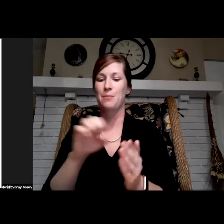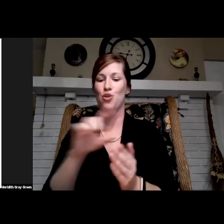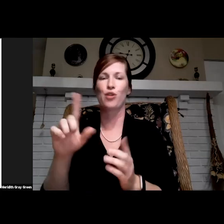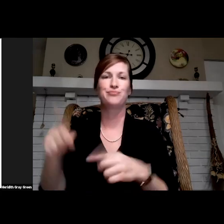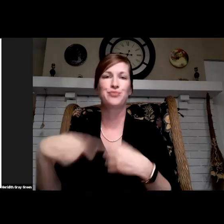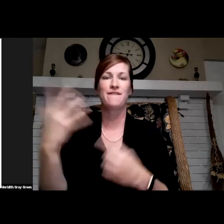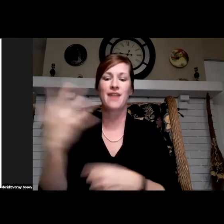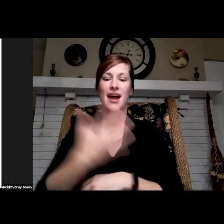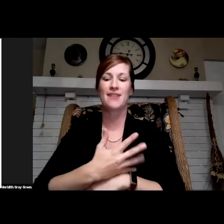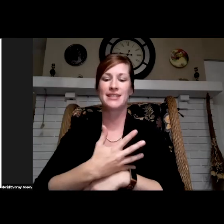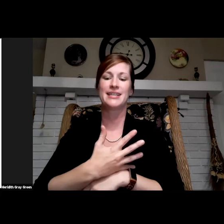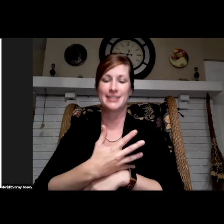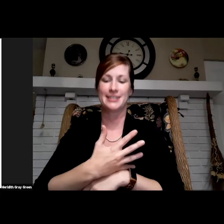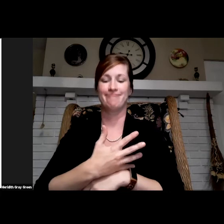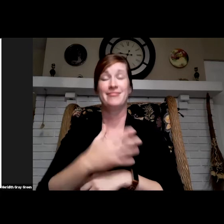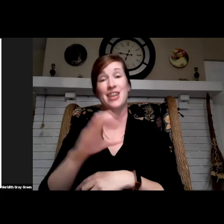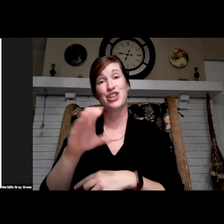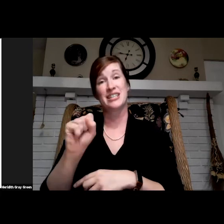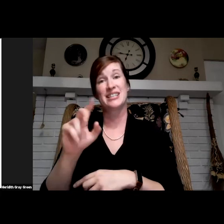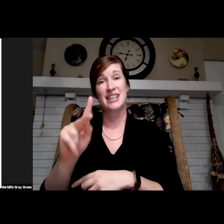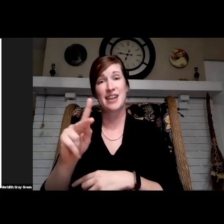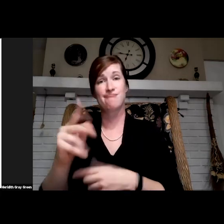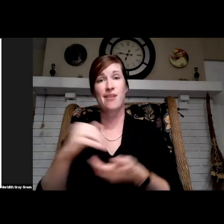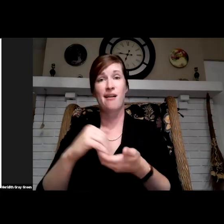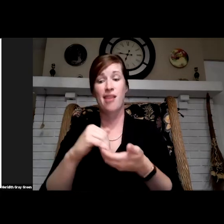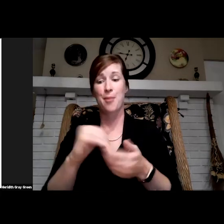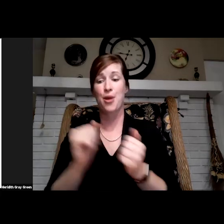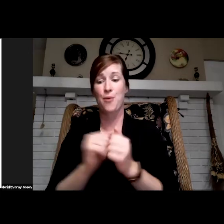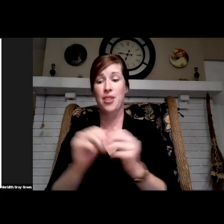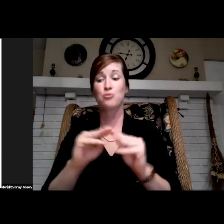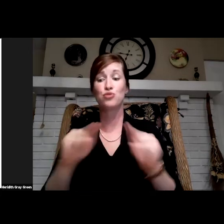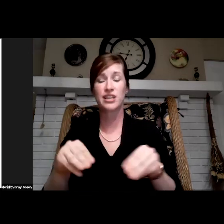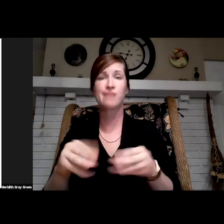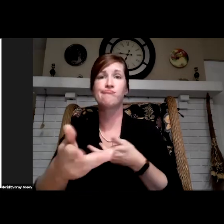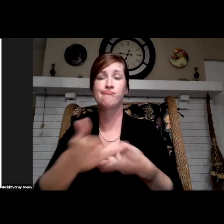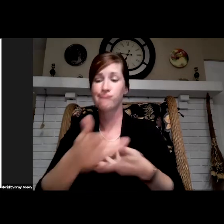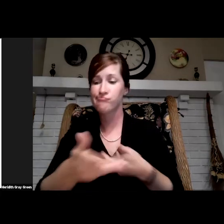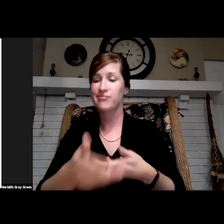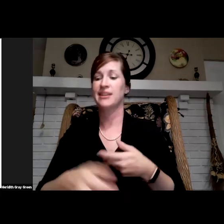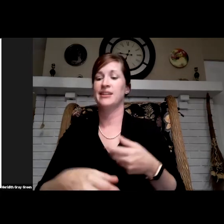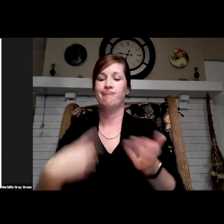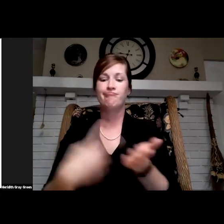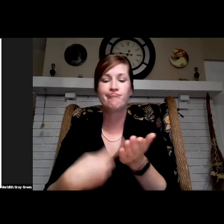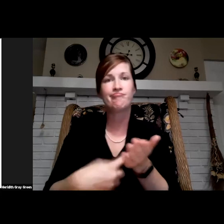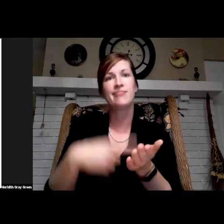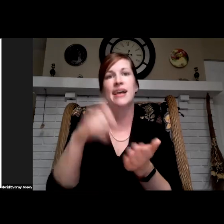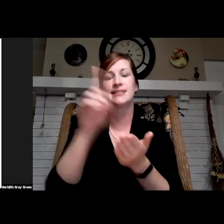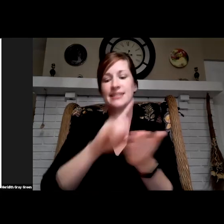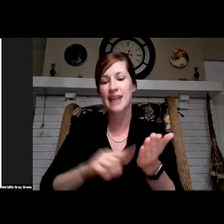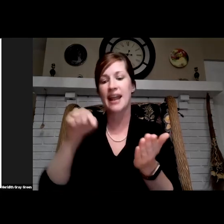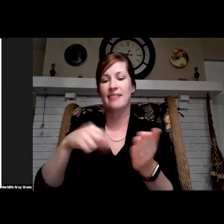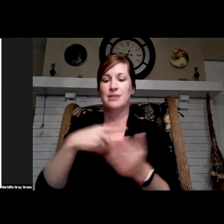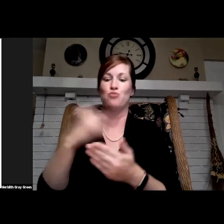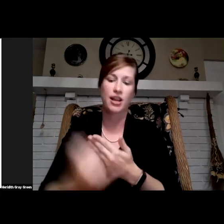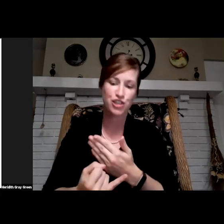installing the mural over a 5-day period. Christine's son, Kim, collaborated with the museum extensively